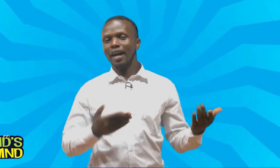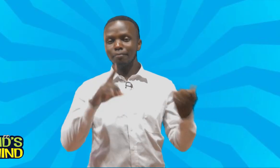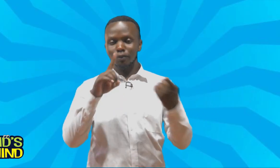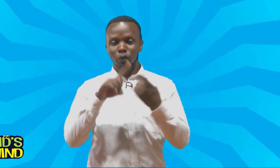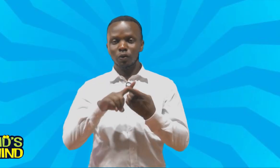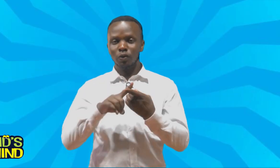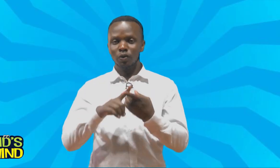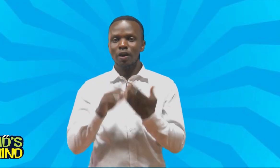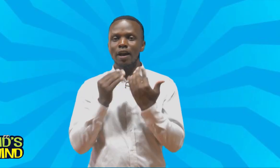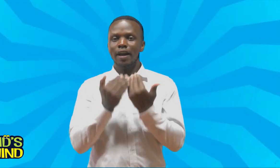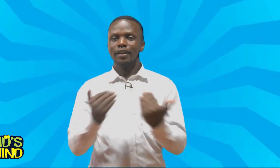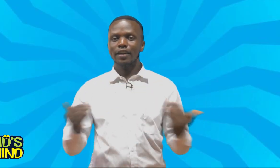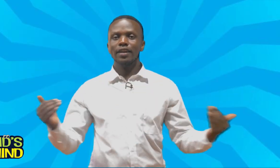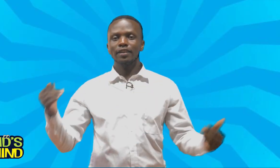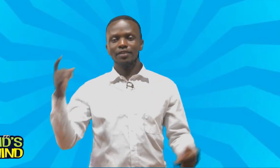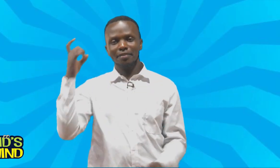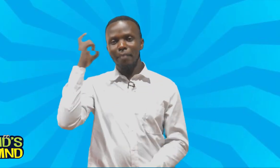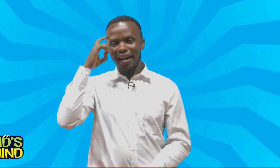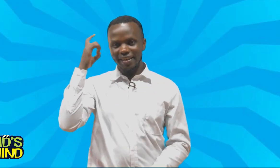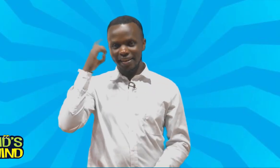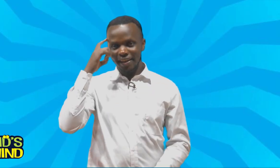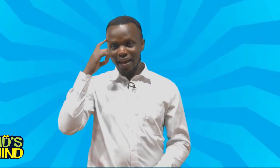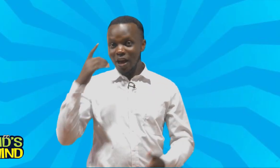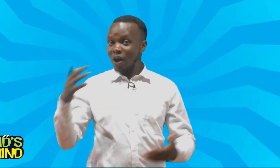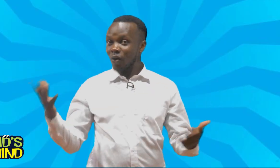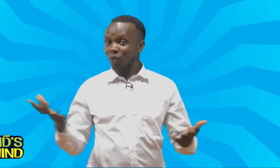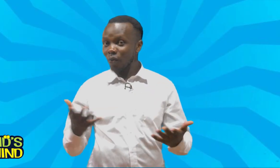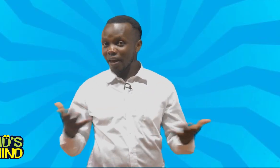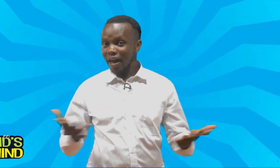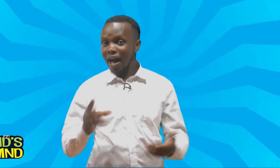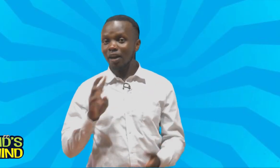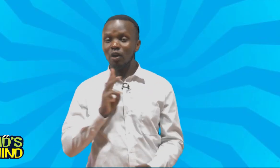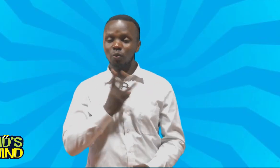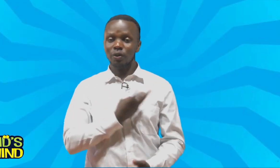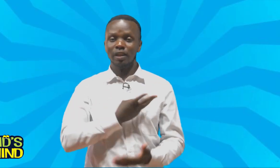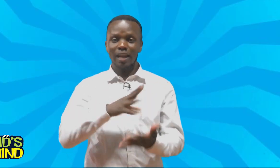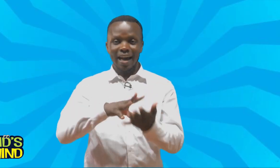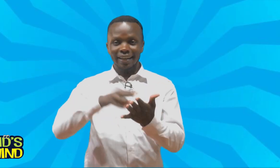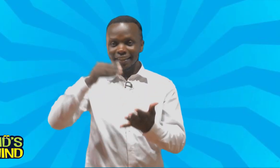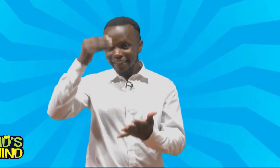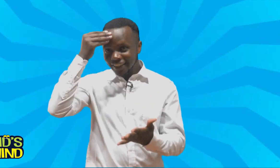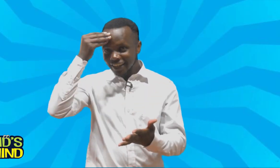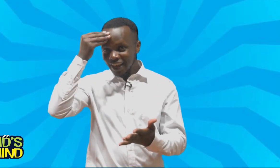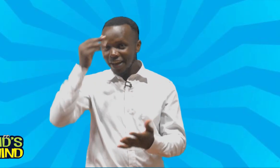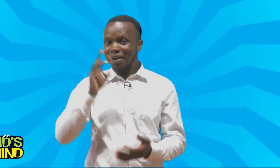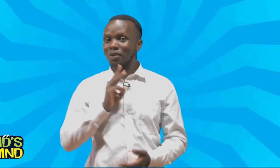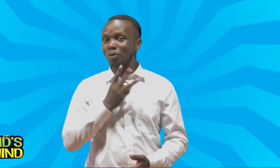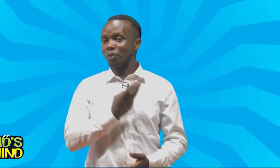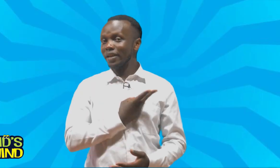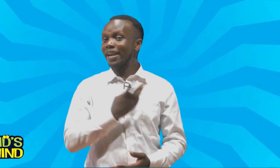Welcome to Kids Mind, where we learn, we